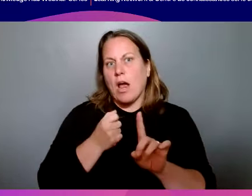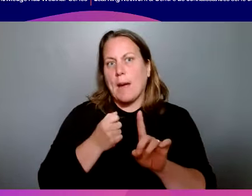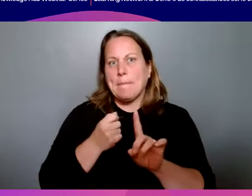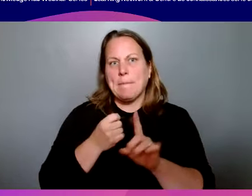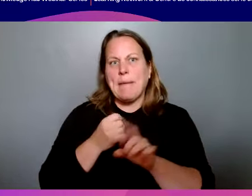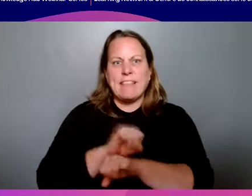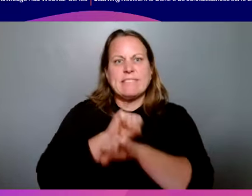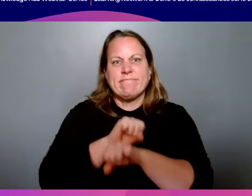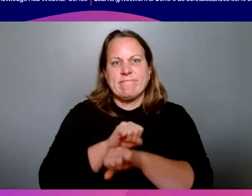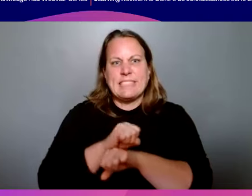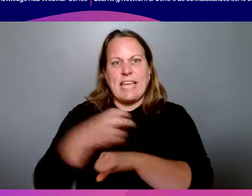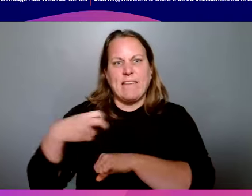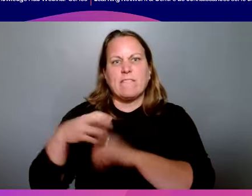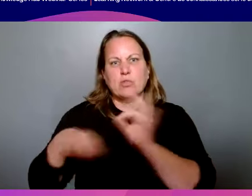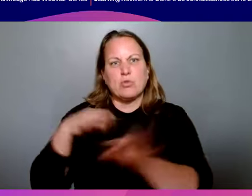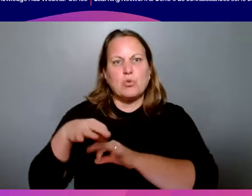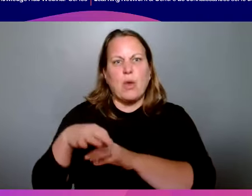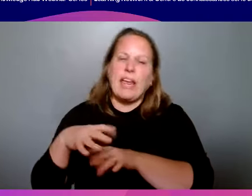and slavery.